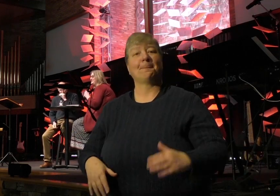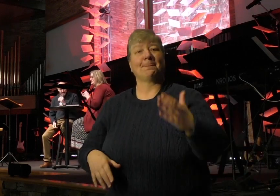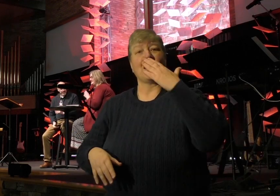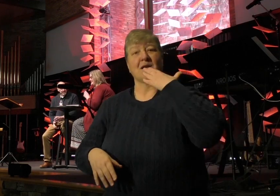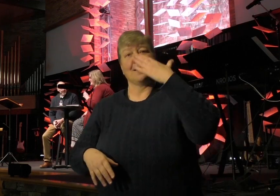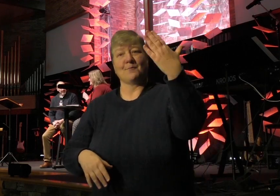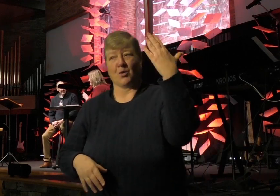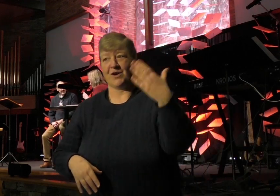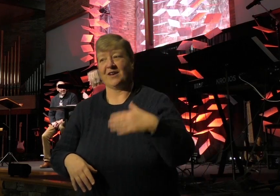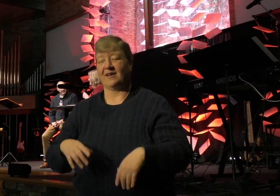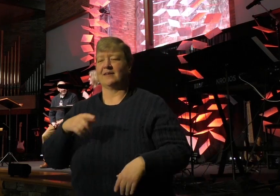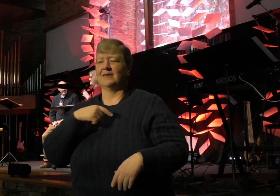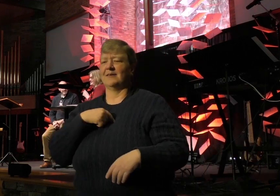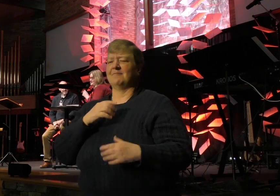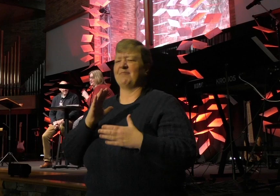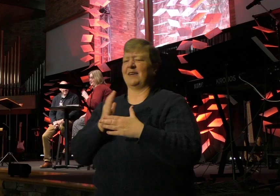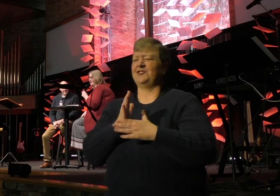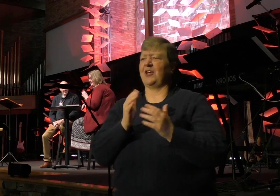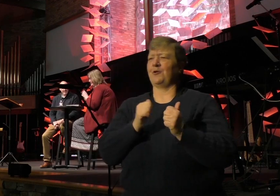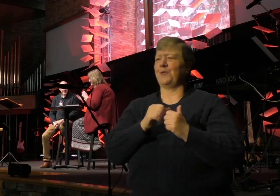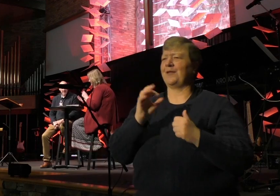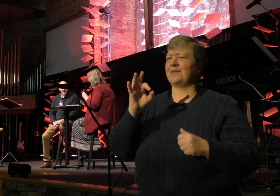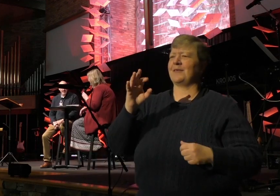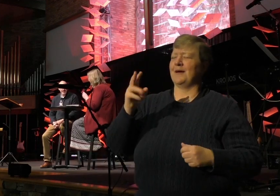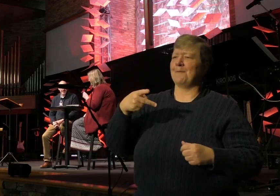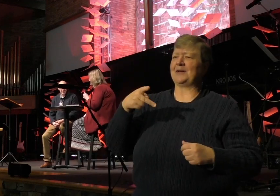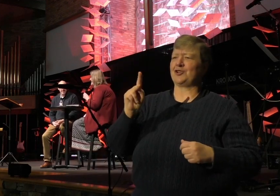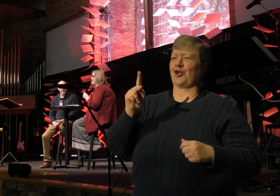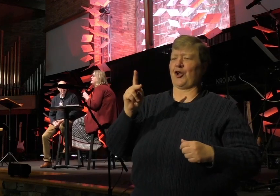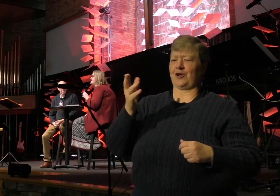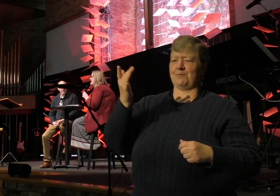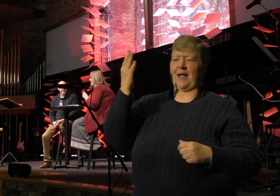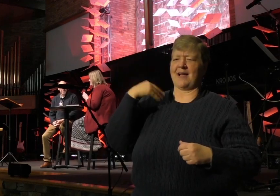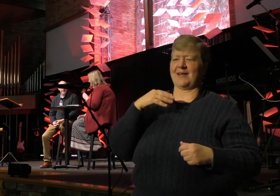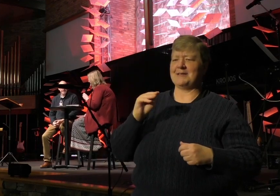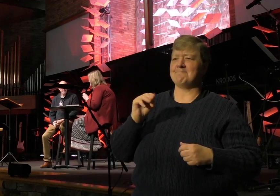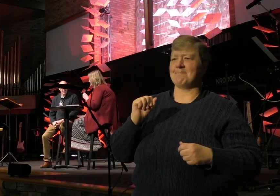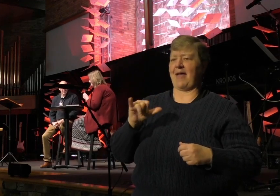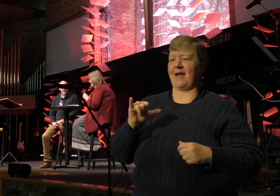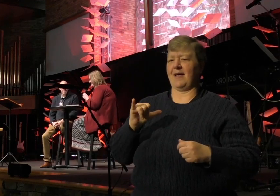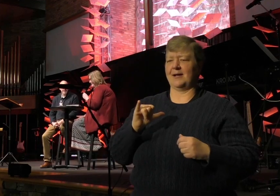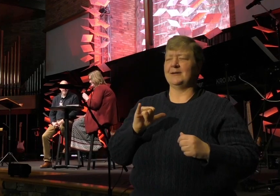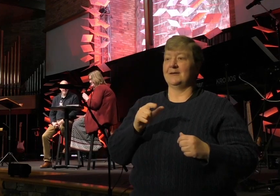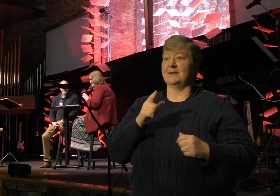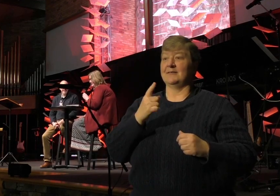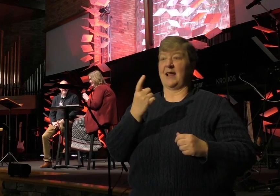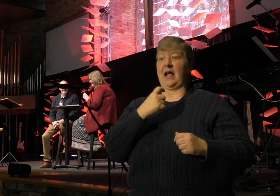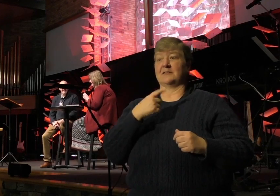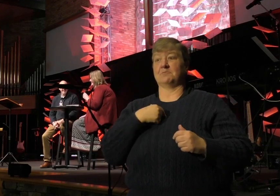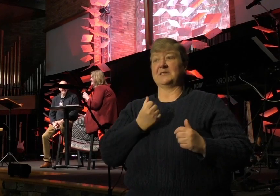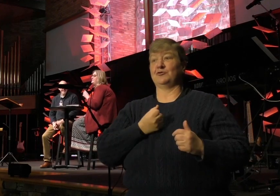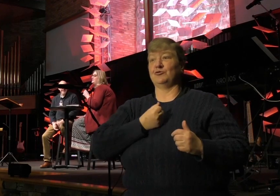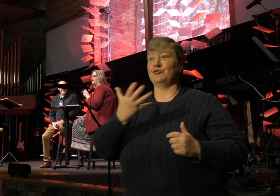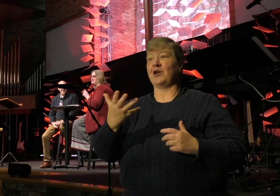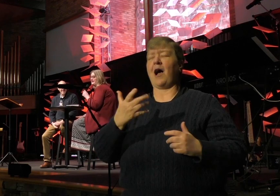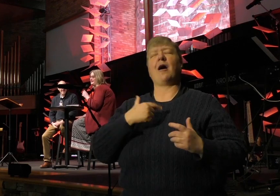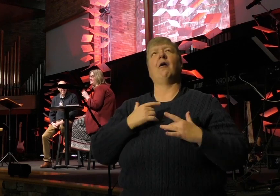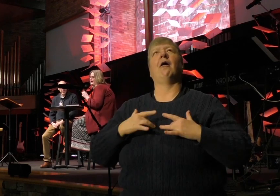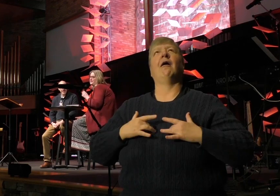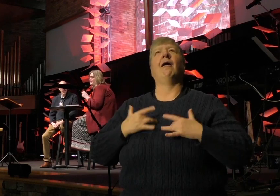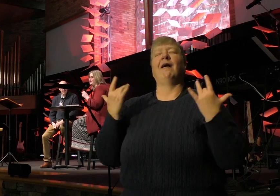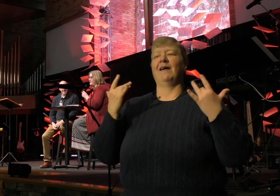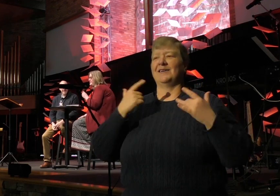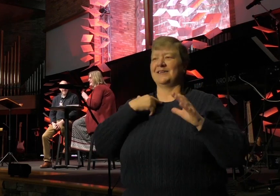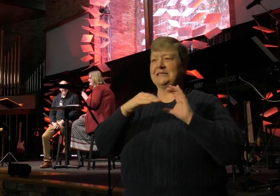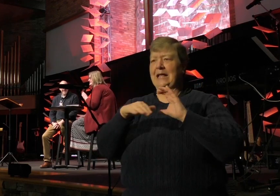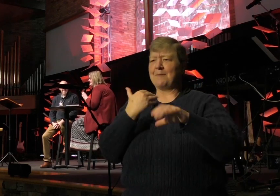I shared this testimony with Pastor Kirk in real time back in May, and when he asked me to share it, I was thrilled, and his email first said